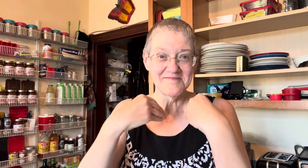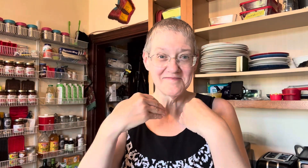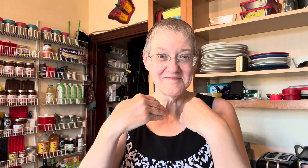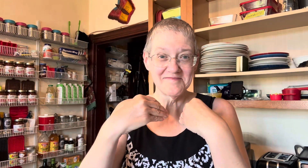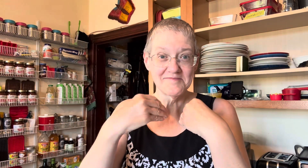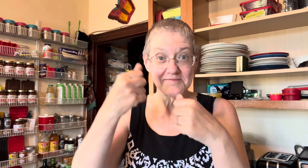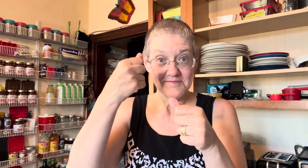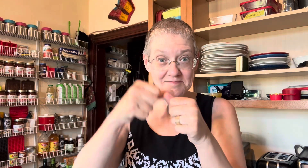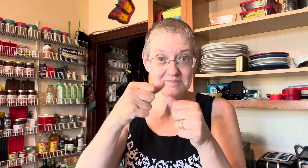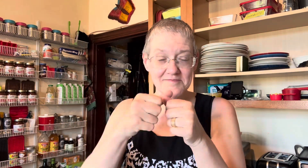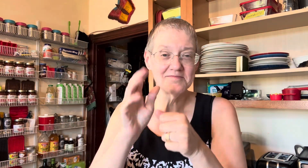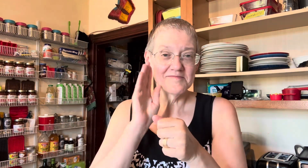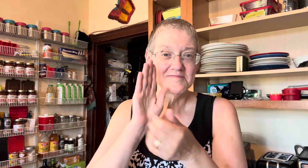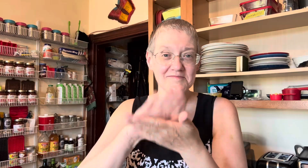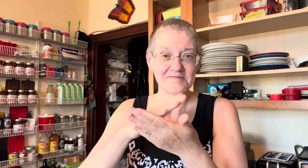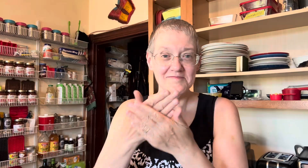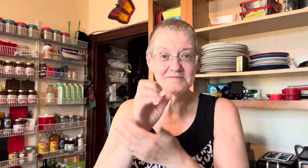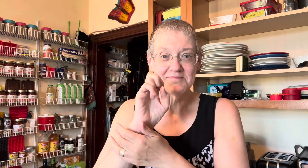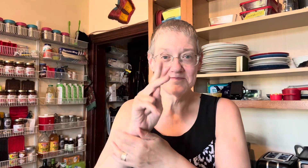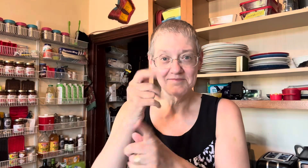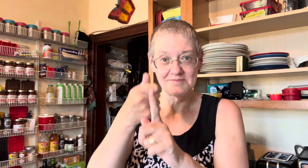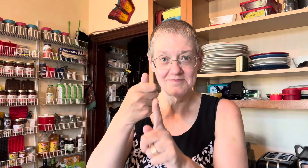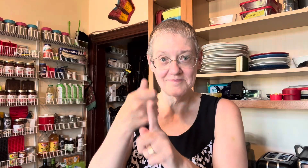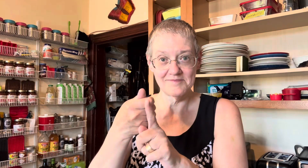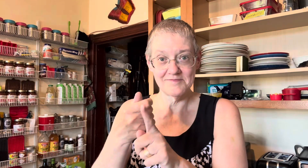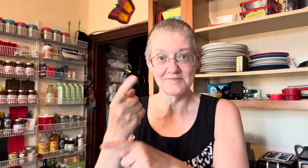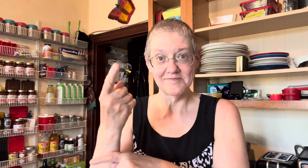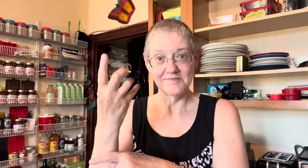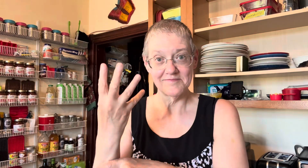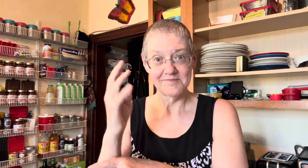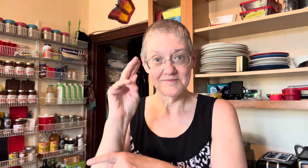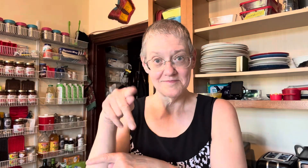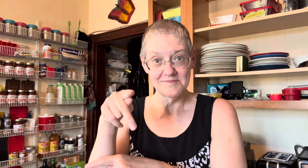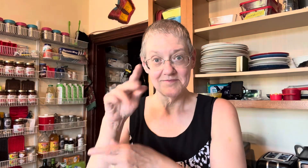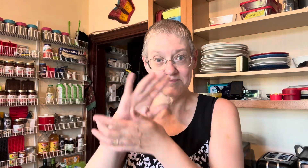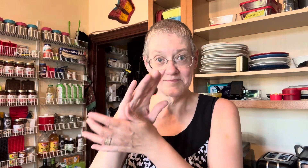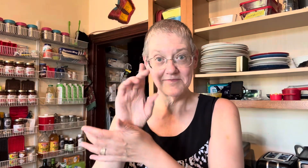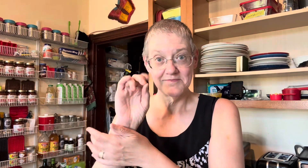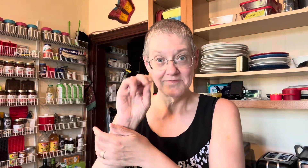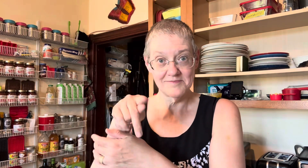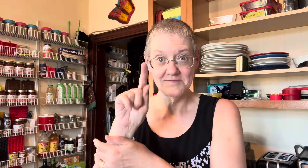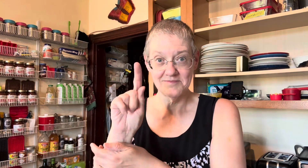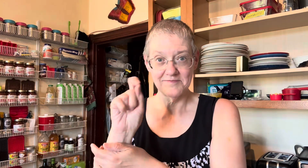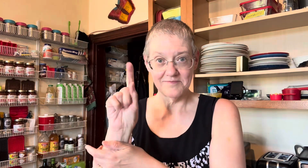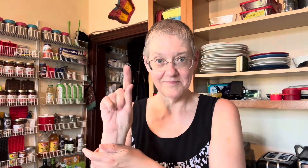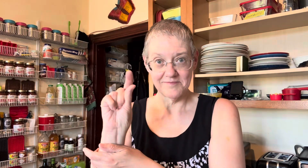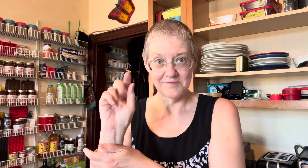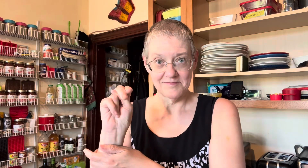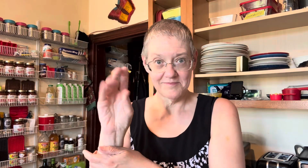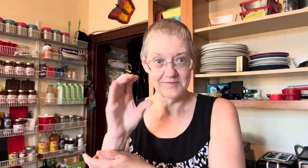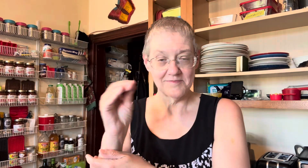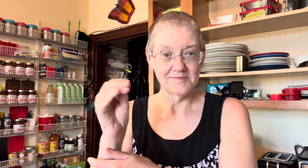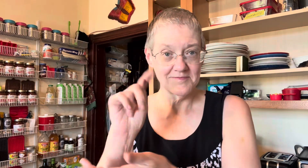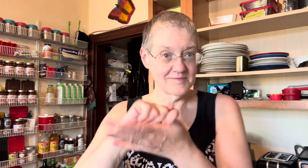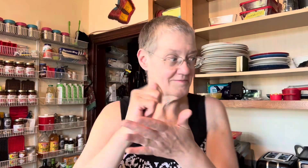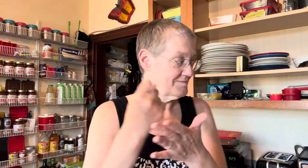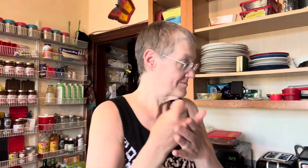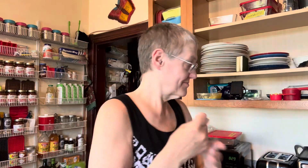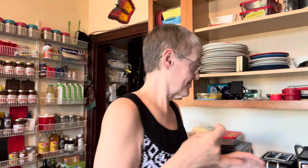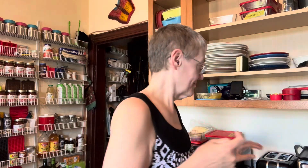eating. Remember, he's going to cook his own snack. 1/4 cup of cheese dip, 1.1 grams of net